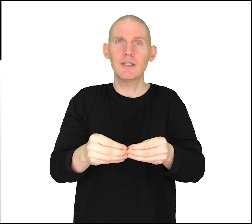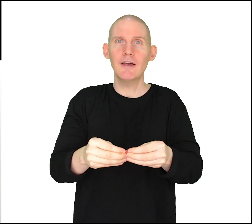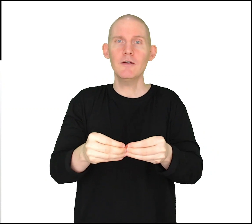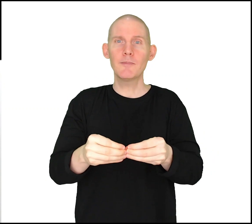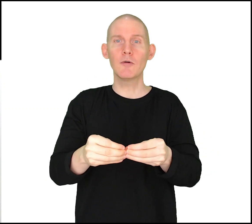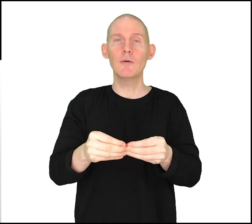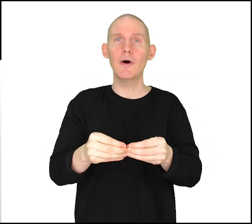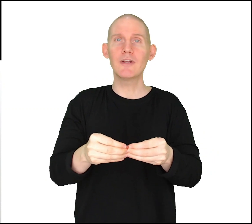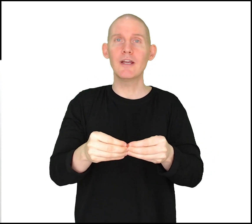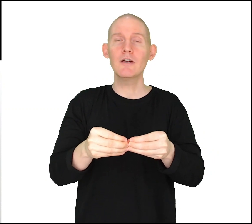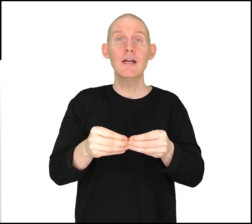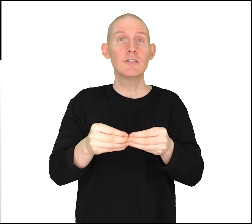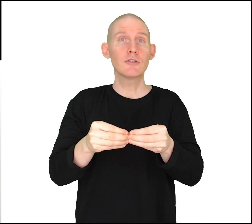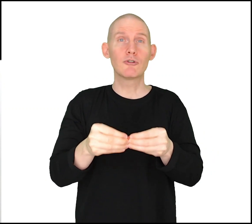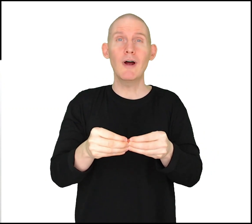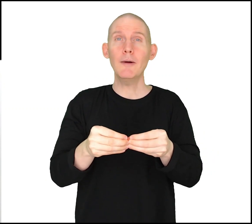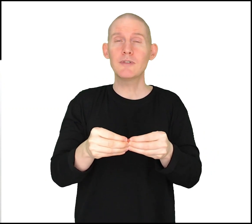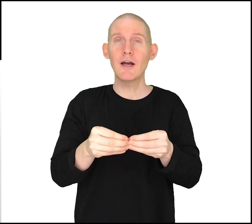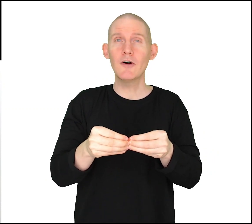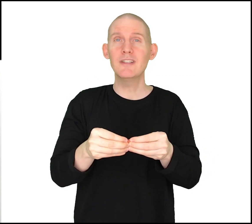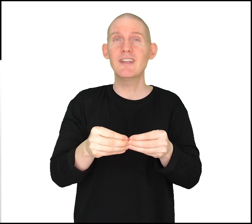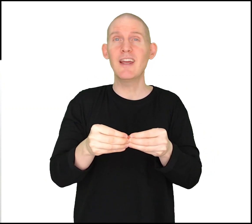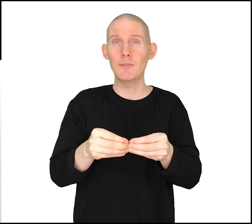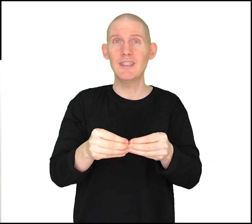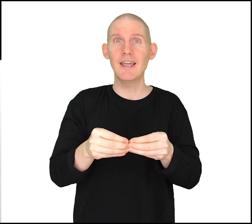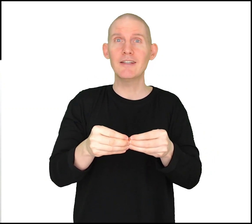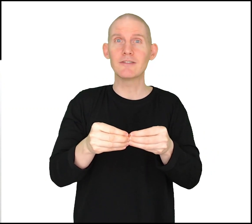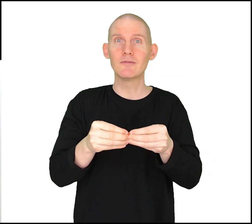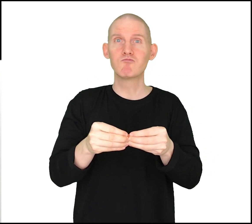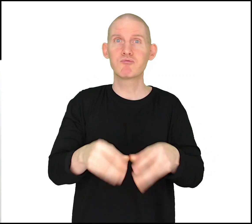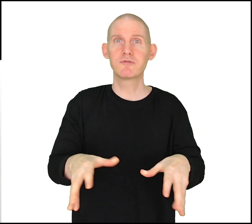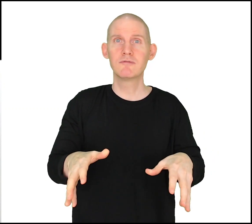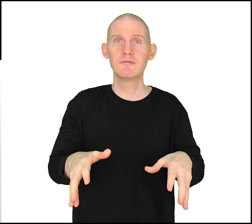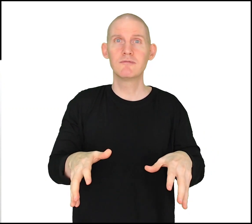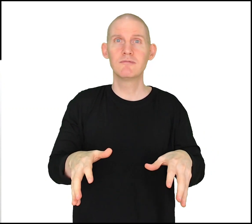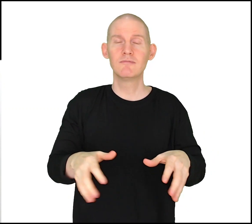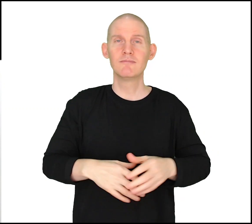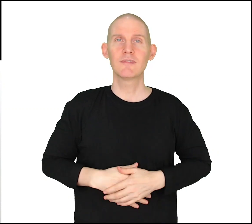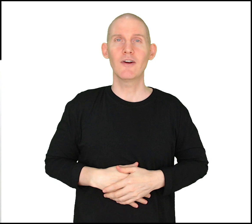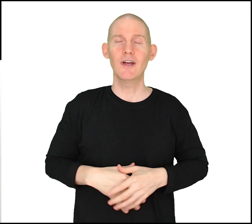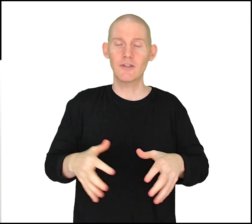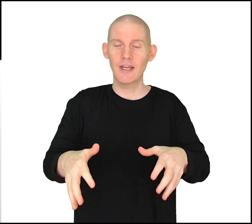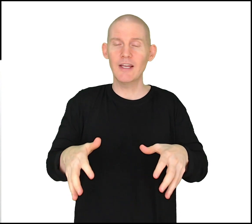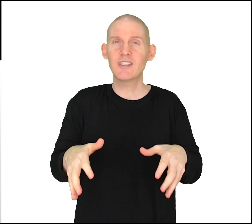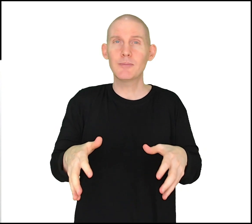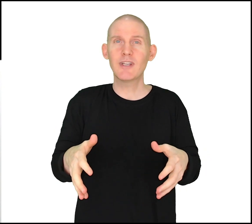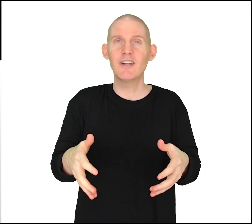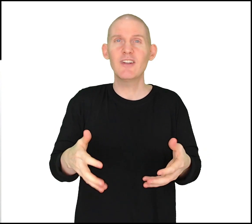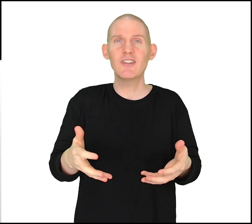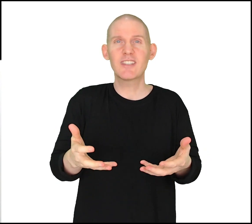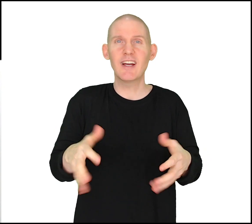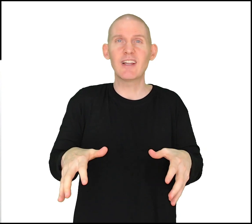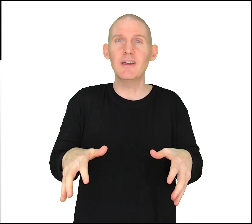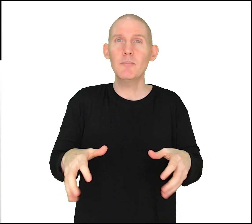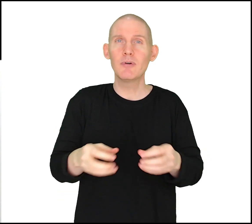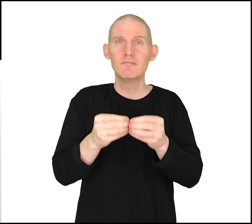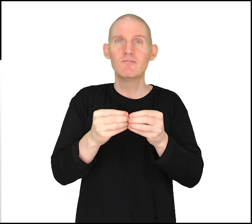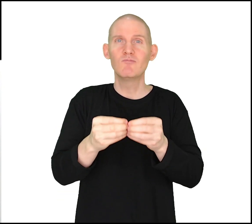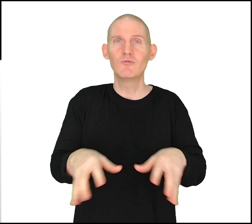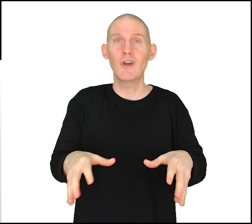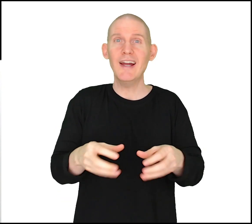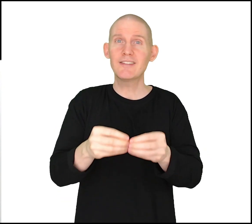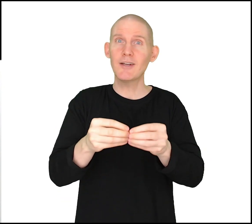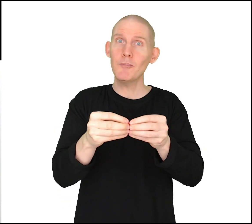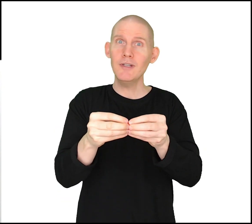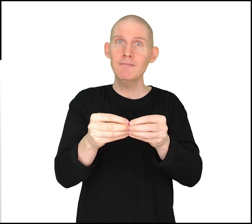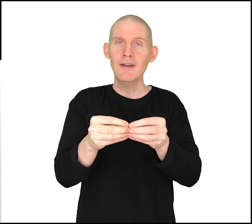tips together, put them about here, just drop down into empty hands. All right, so the hand shapes down here, they're just kind of limp.